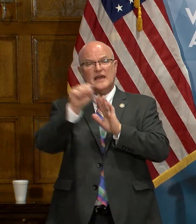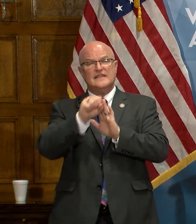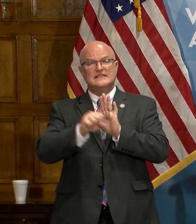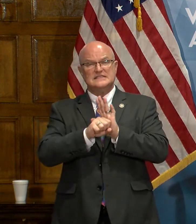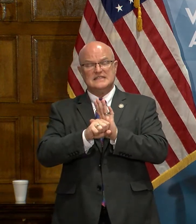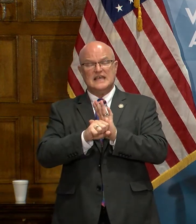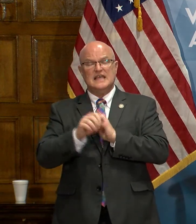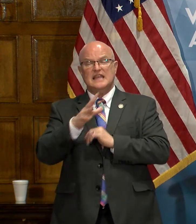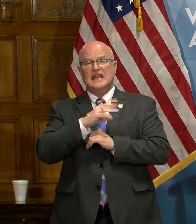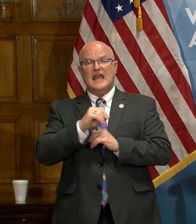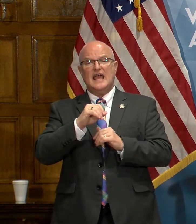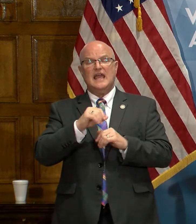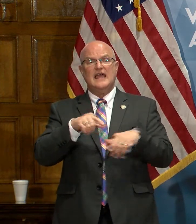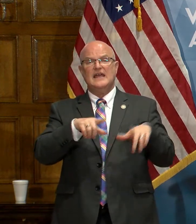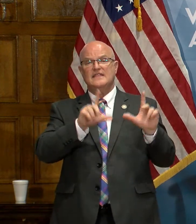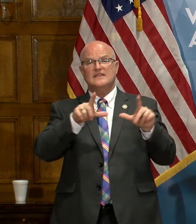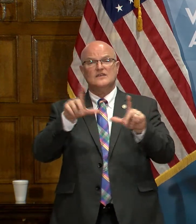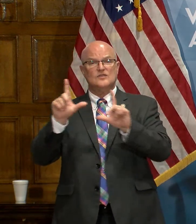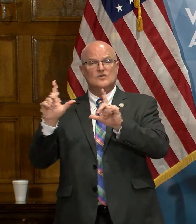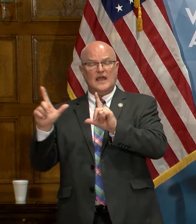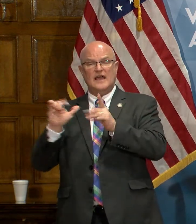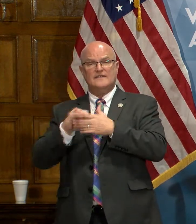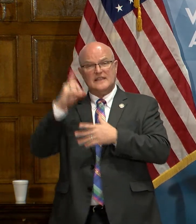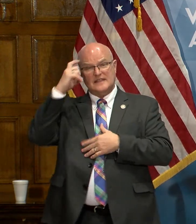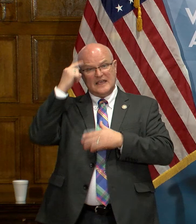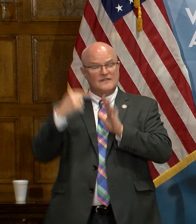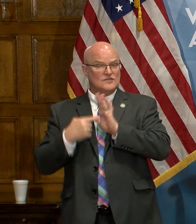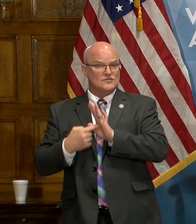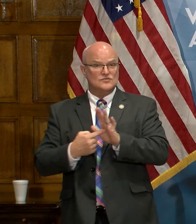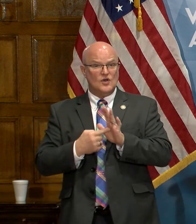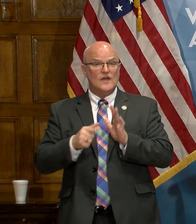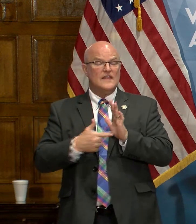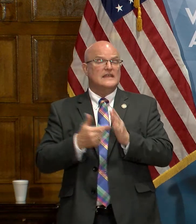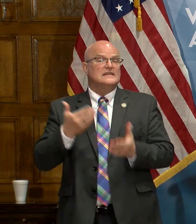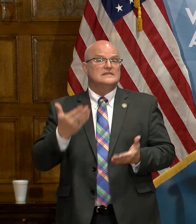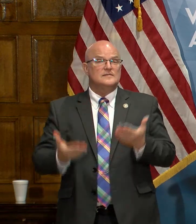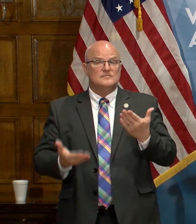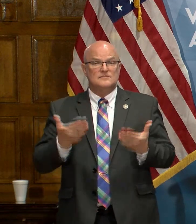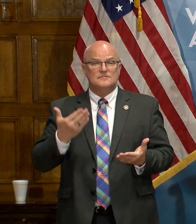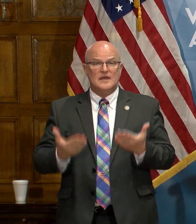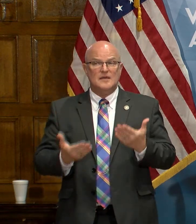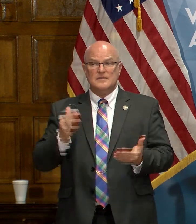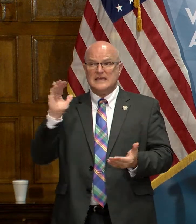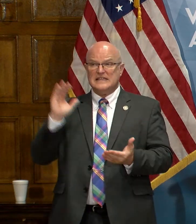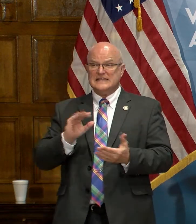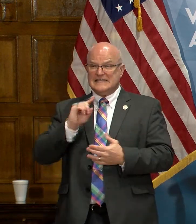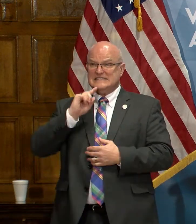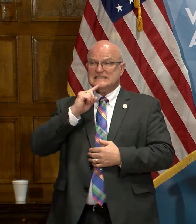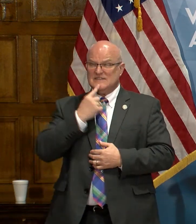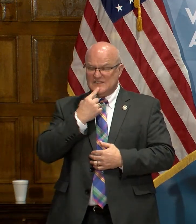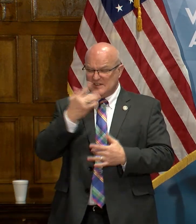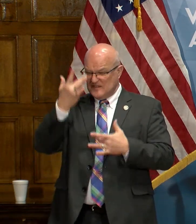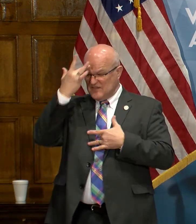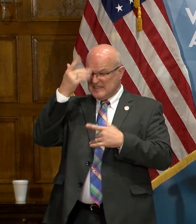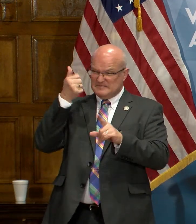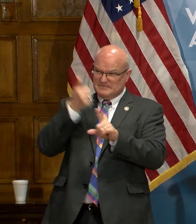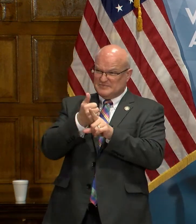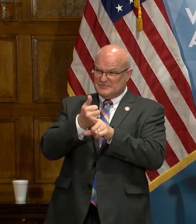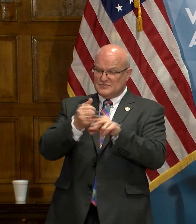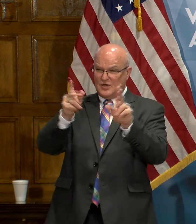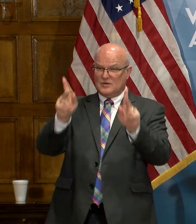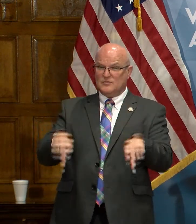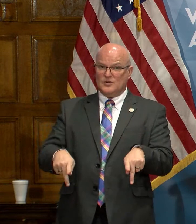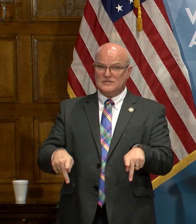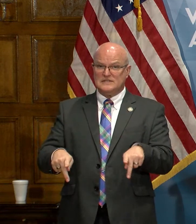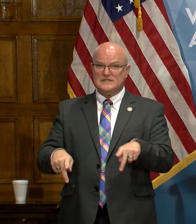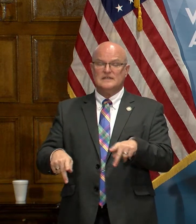graphs that the governor showed, while this may be a less severe infection on an